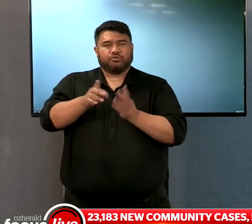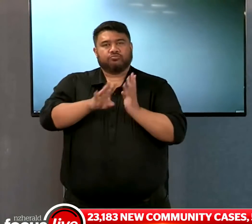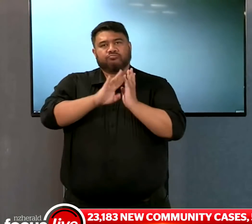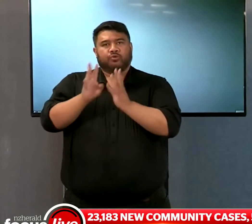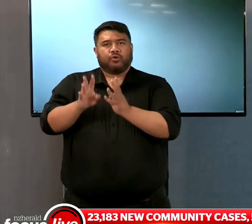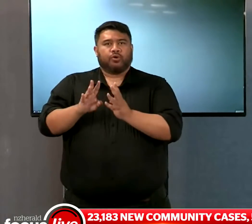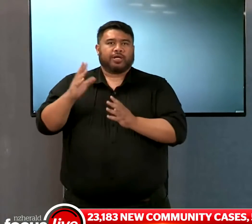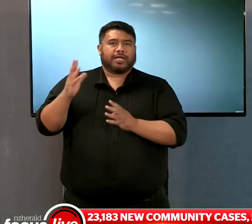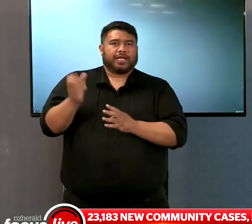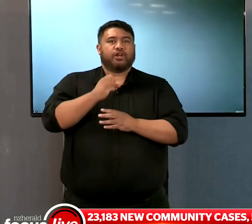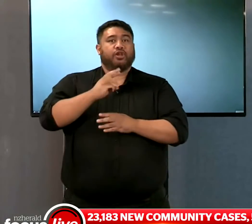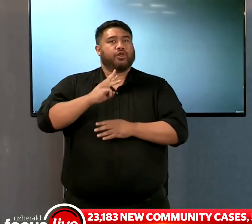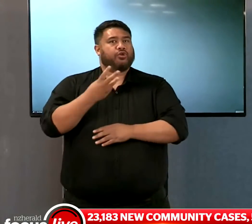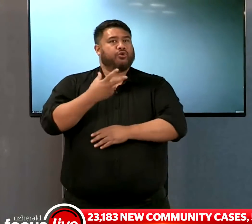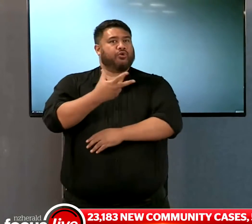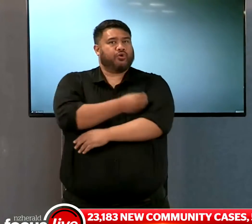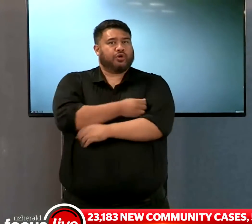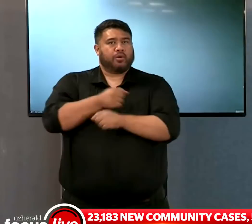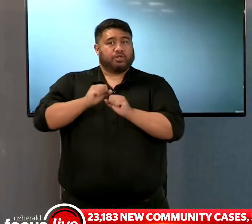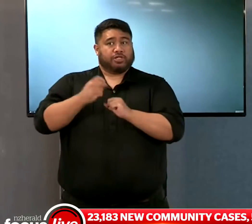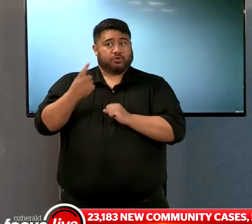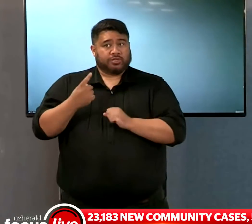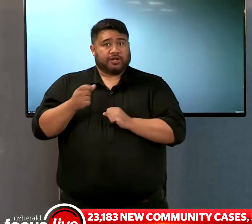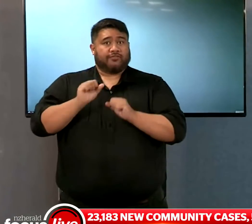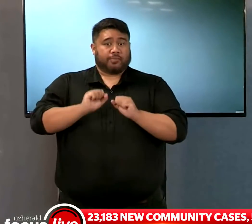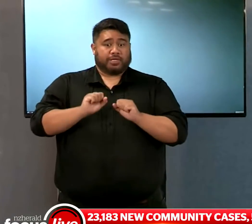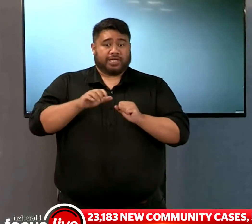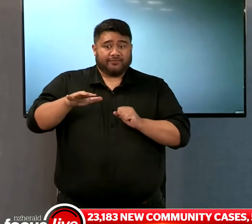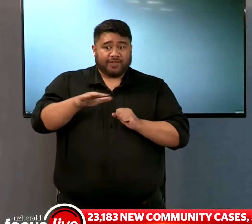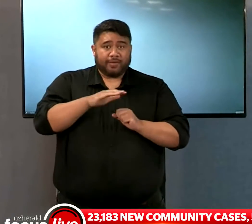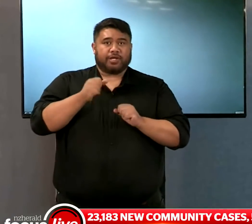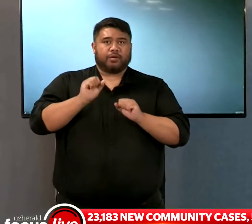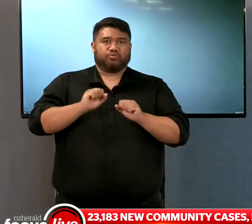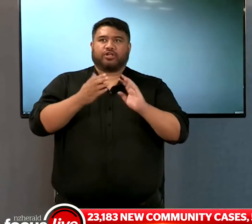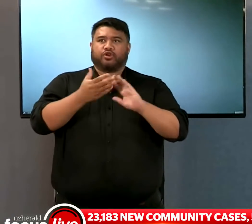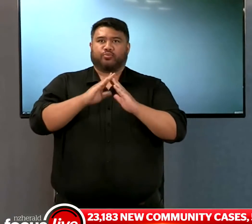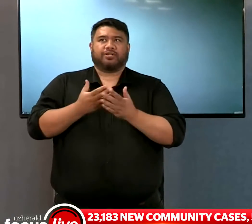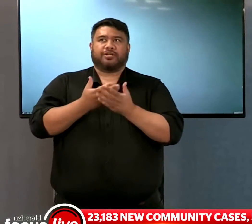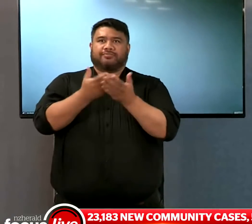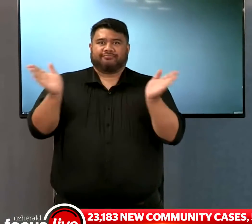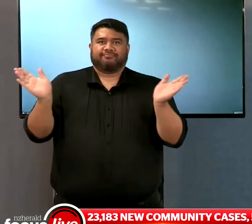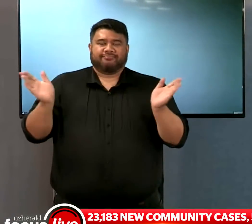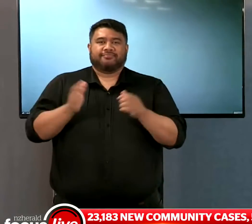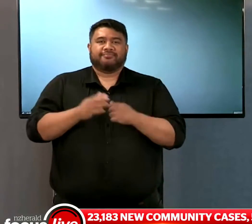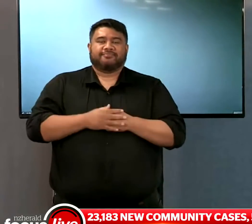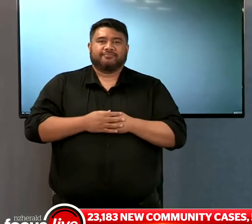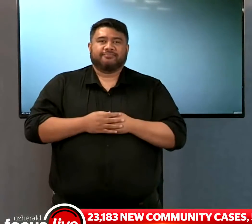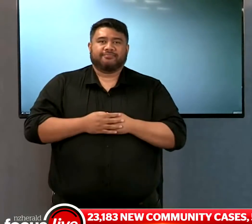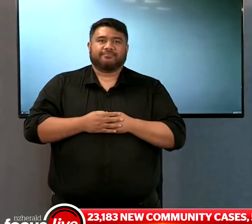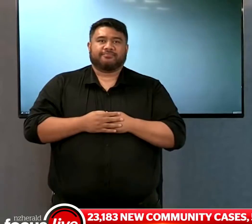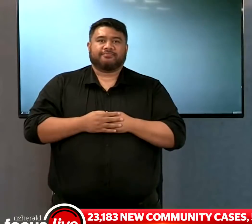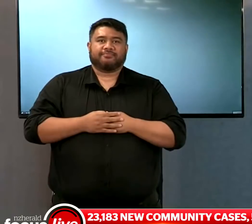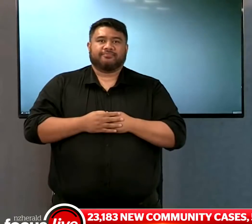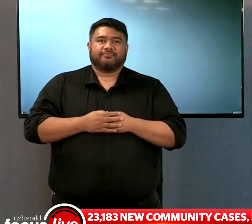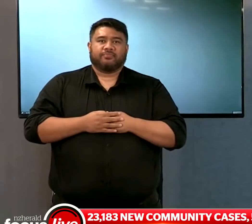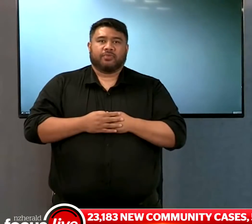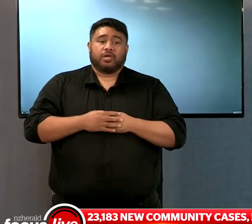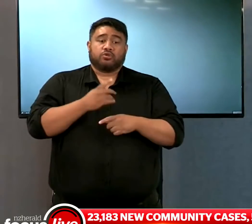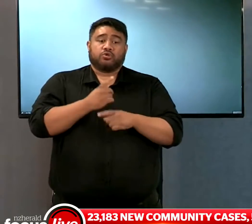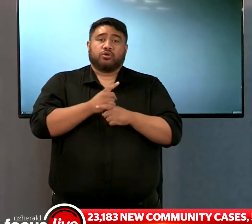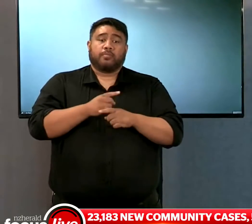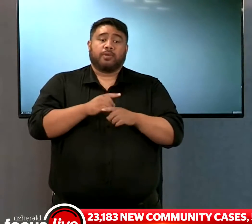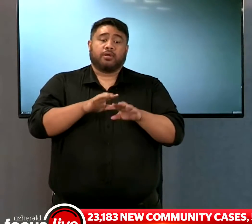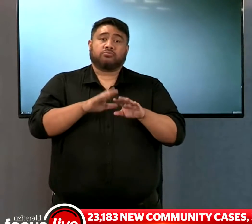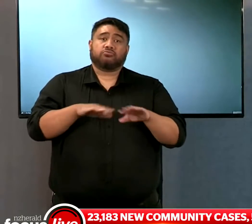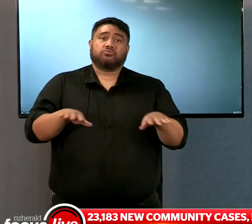whānau, and of course, those in our wider community. It's great to see our vaccination rates for 5 to 11, or numbers